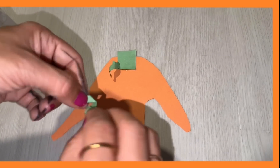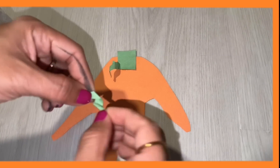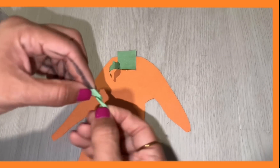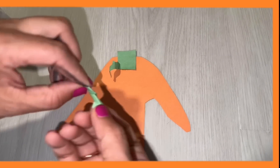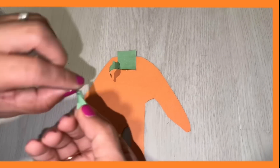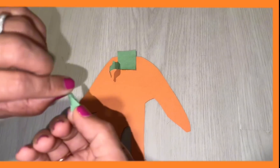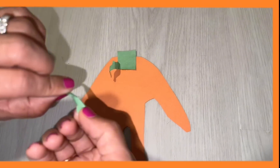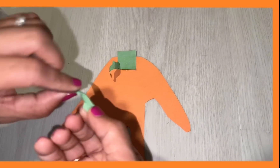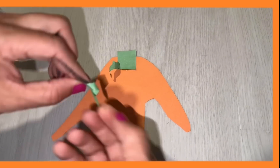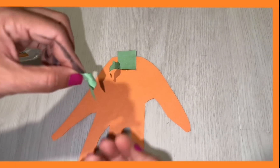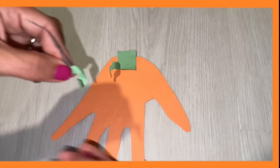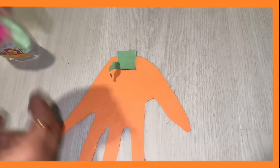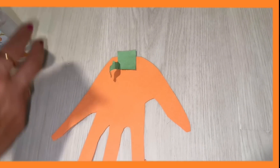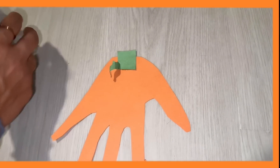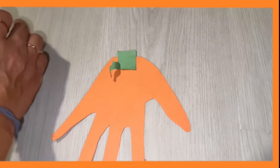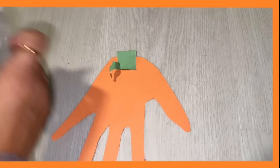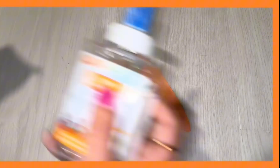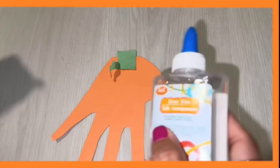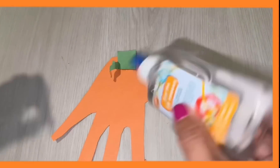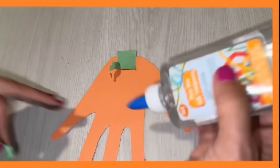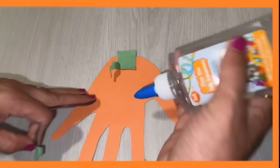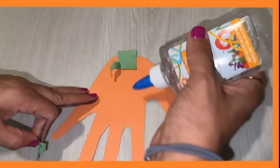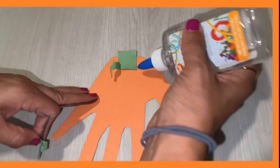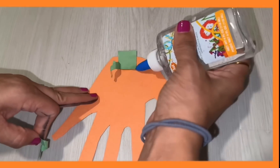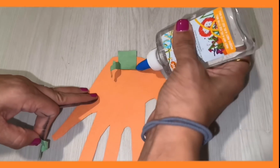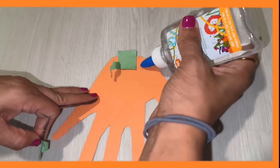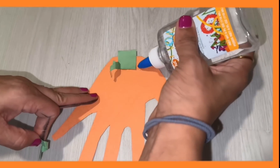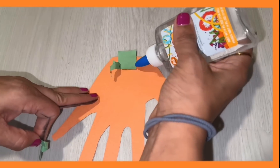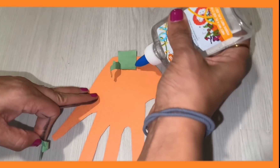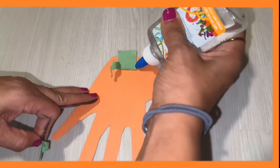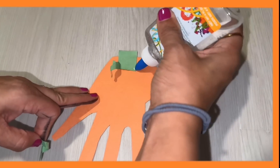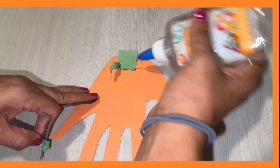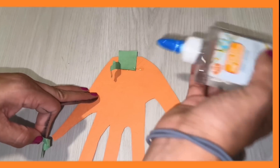There we go. Just a little more curl and a little more glue.